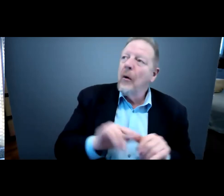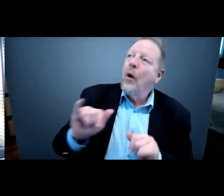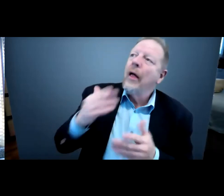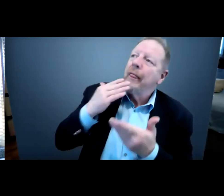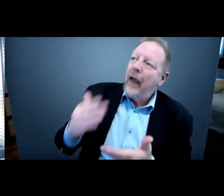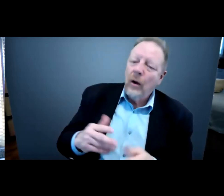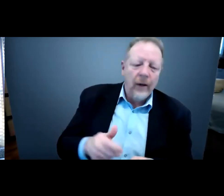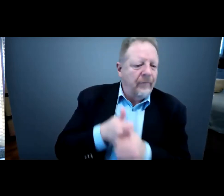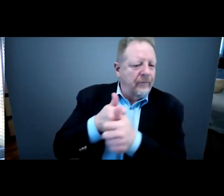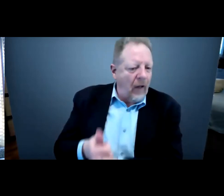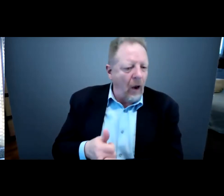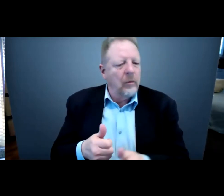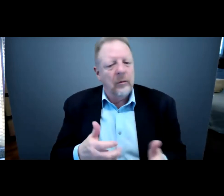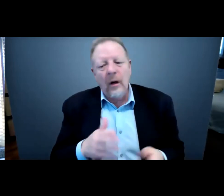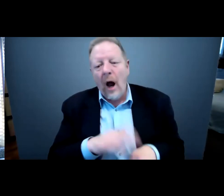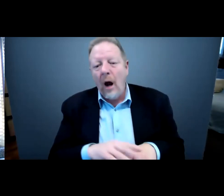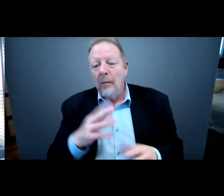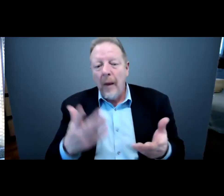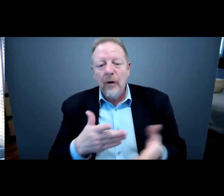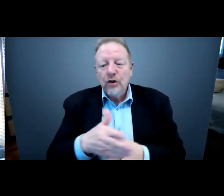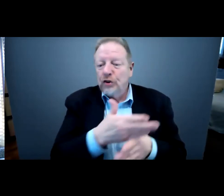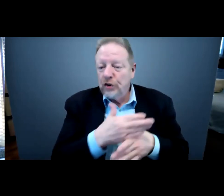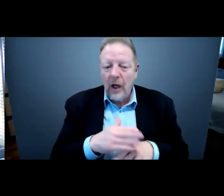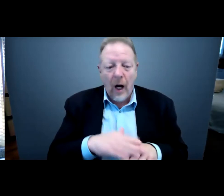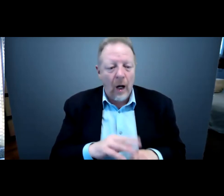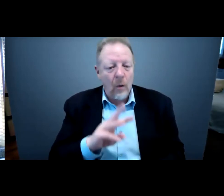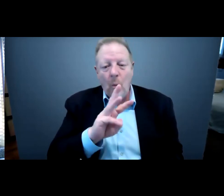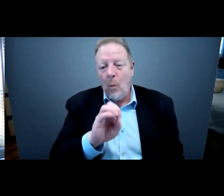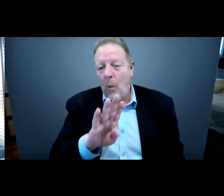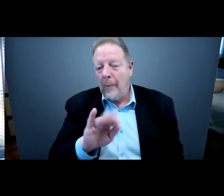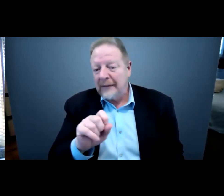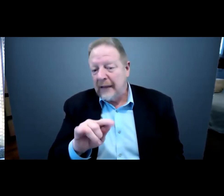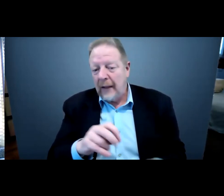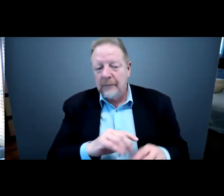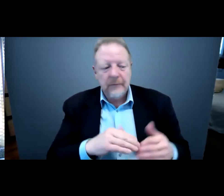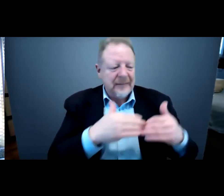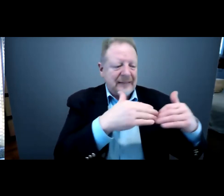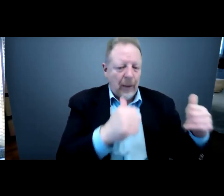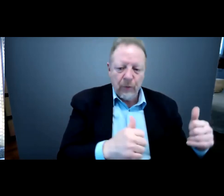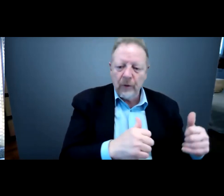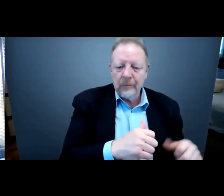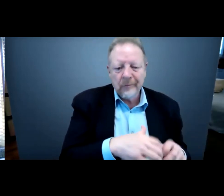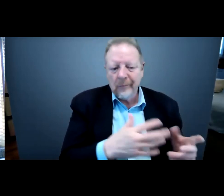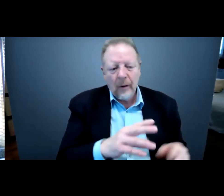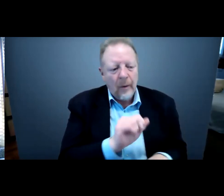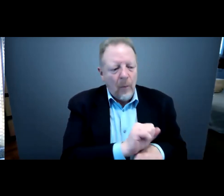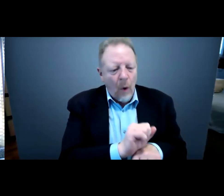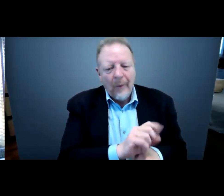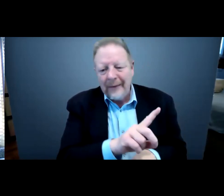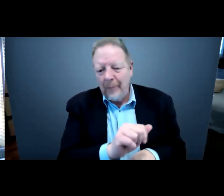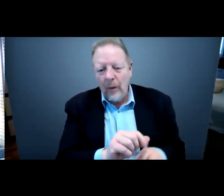information, on a maybe like a separate website on employment, and disability, where people